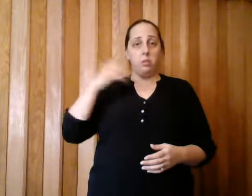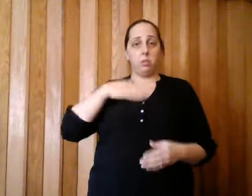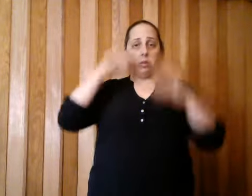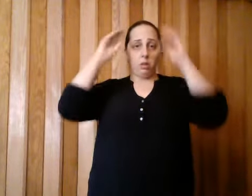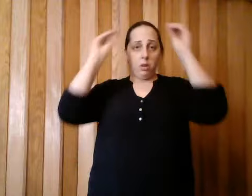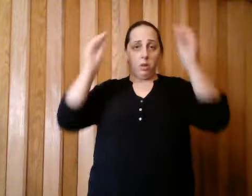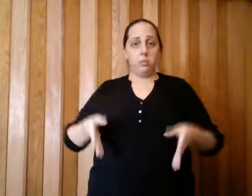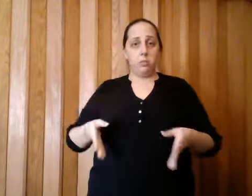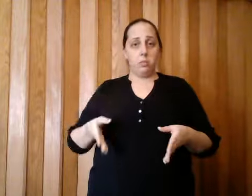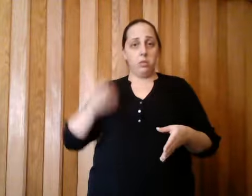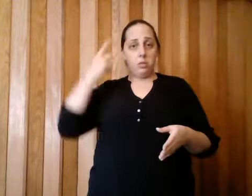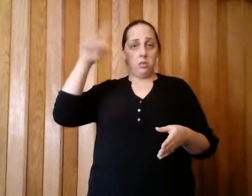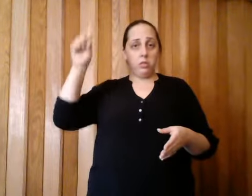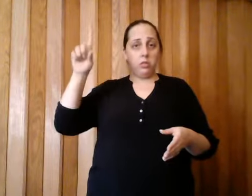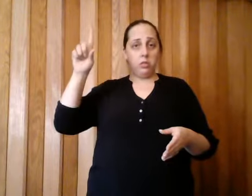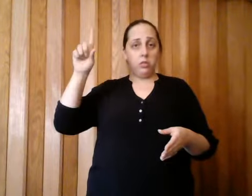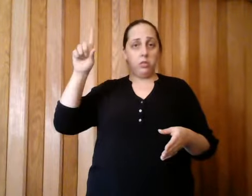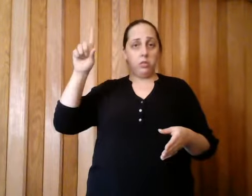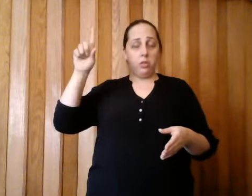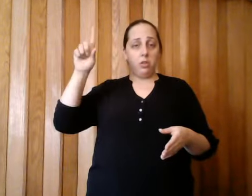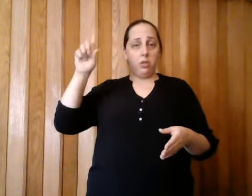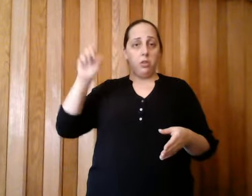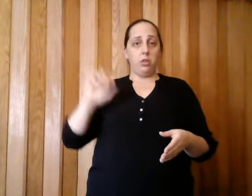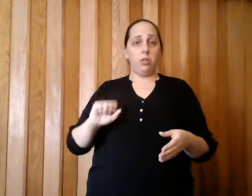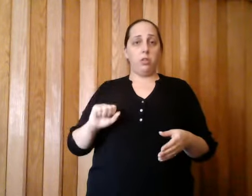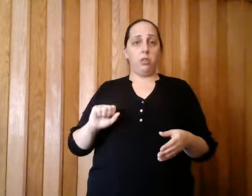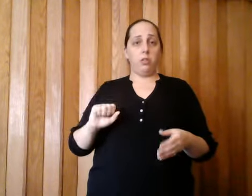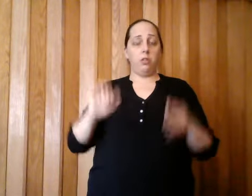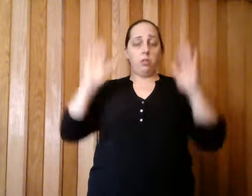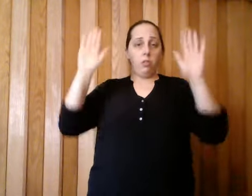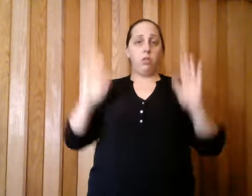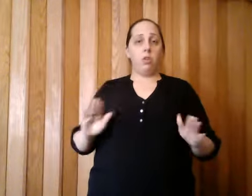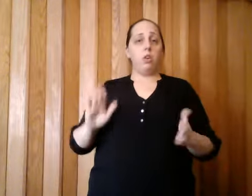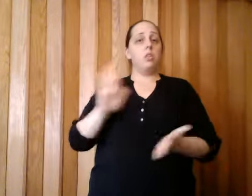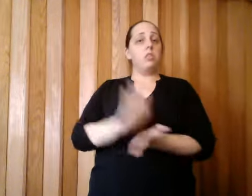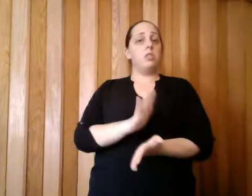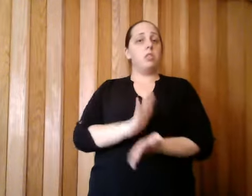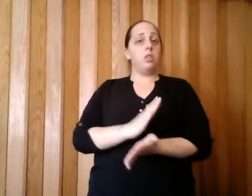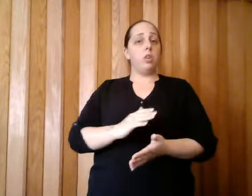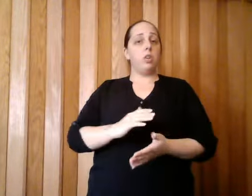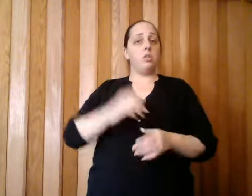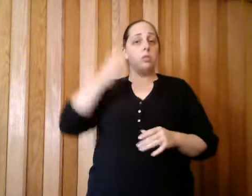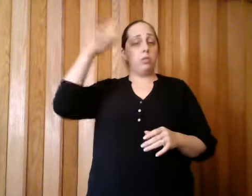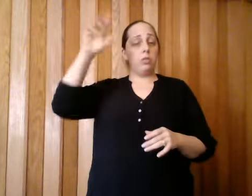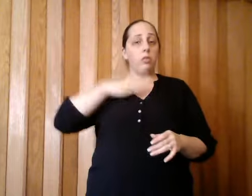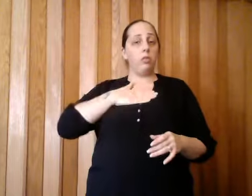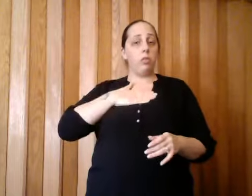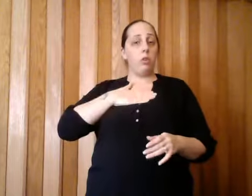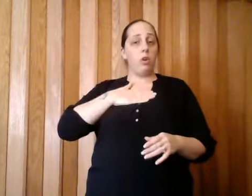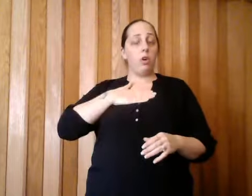And what I'm going to talk about is making a lesson plan for teaching lessons.